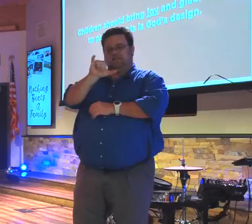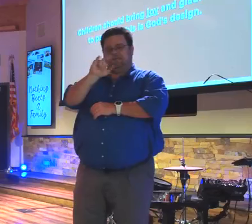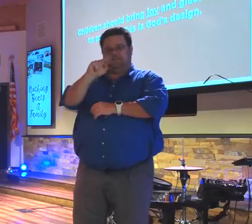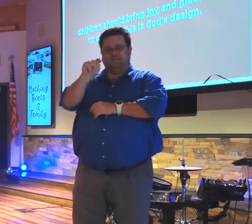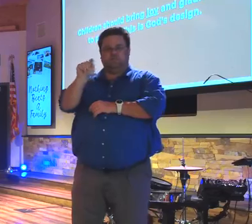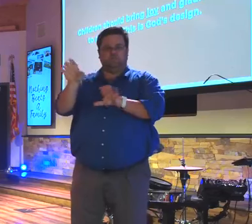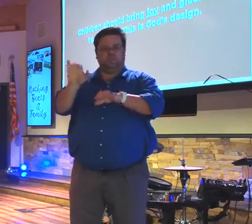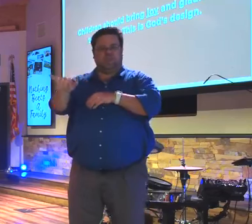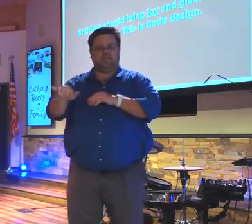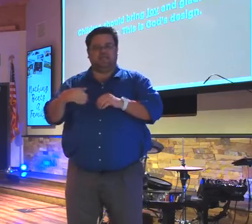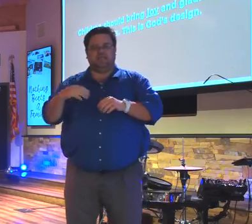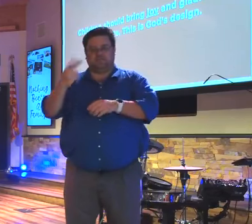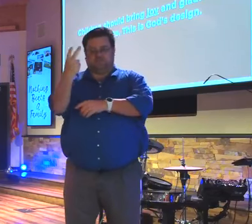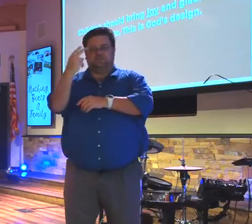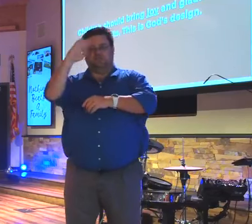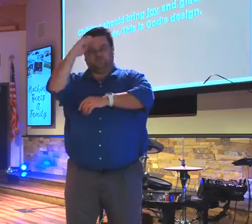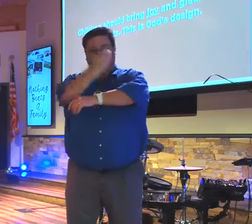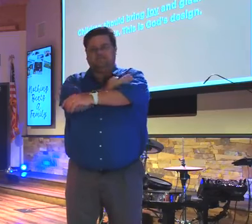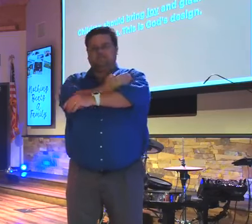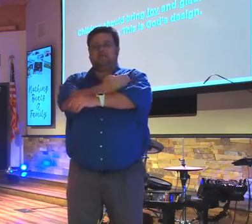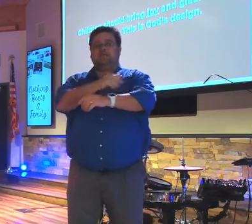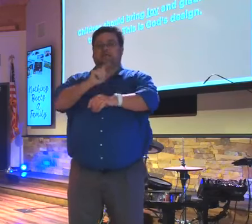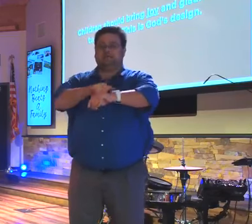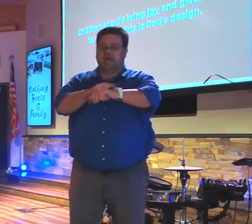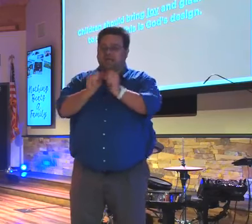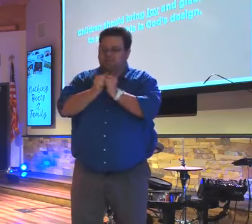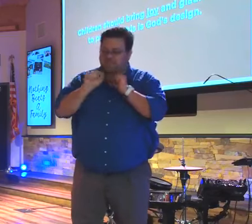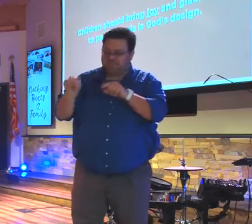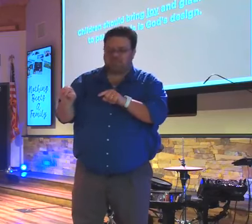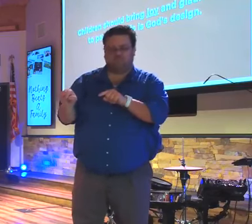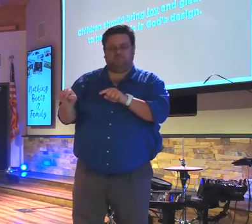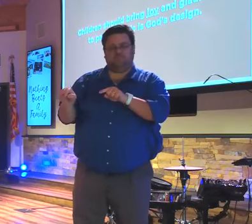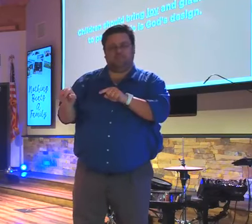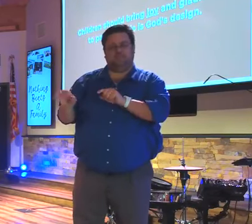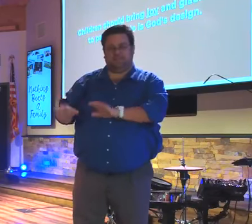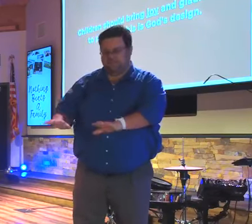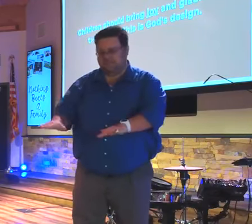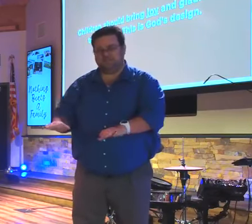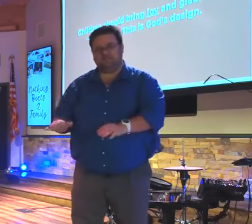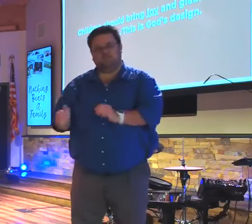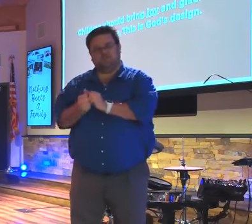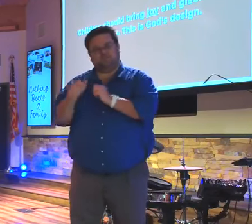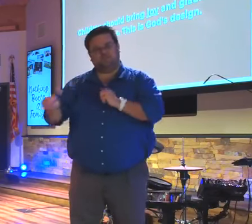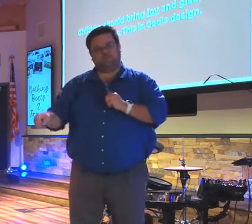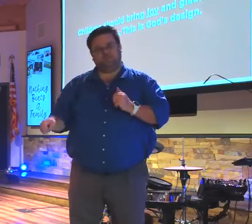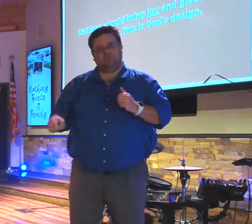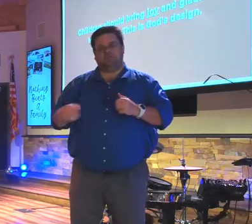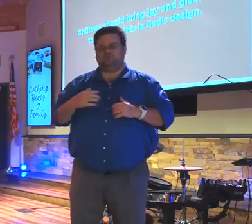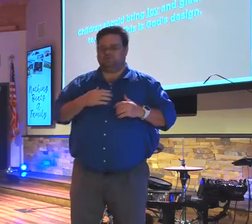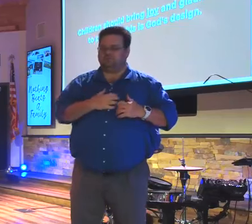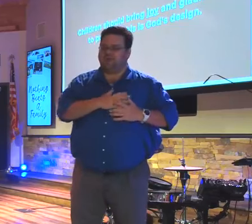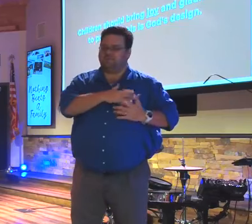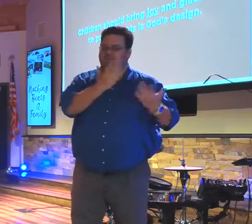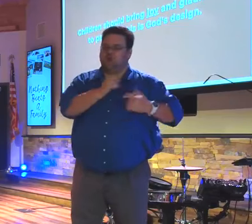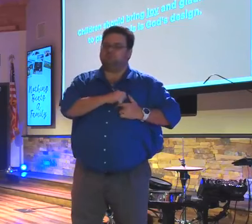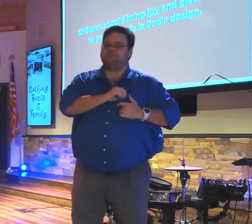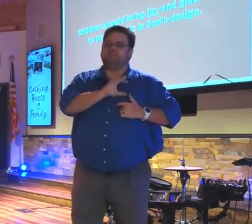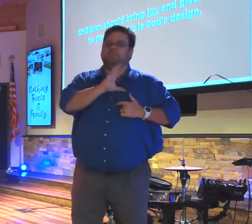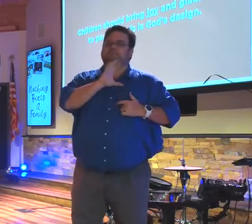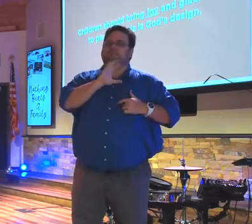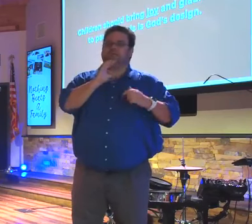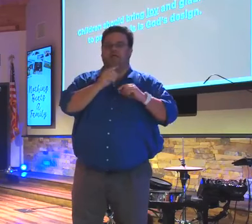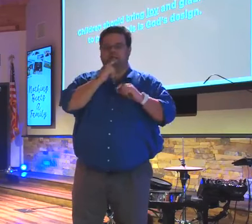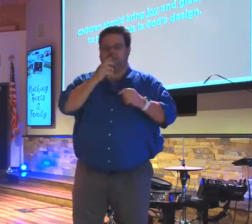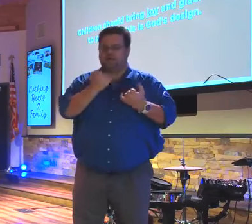two sons. And he spends time with them, and it just thrills my heart to see that, you know, that he's carrying that on, and he's